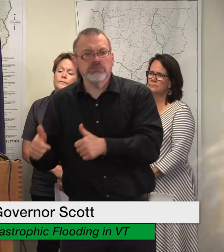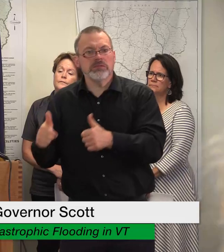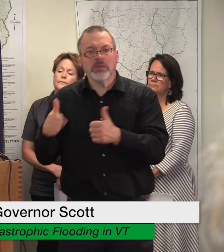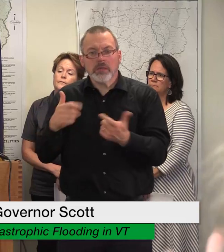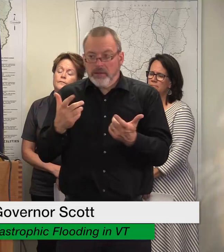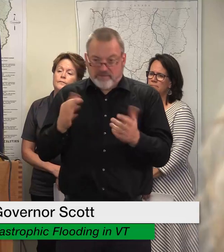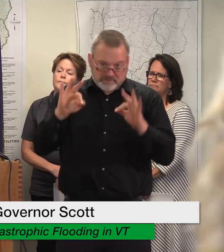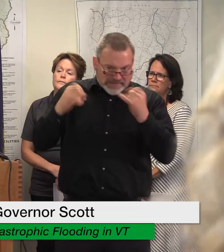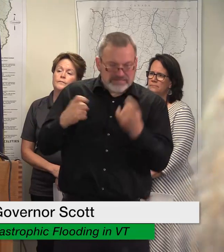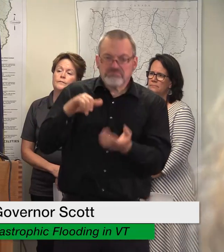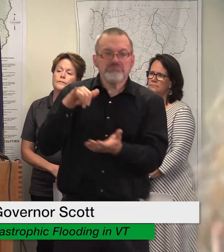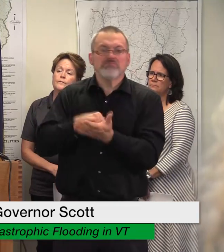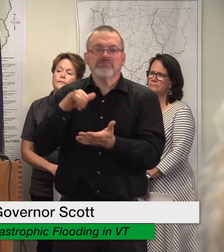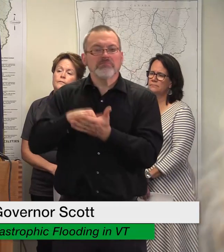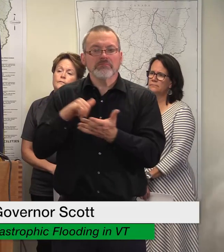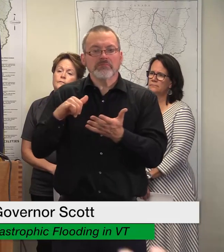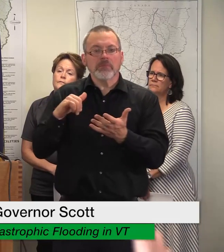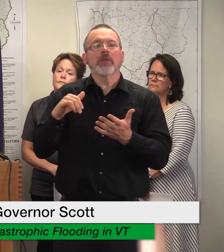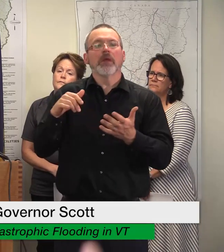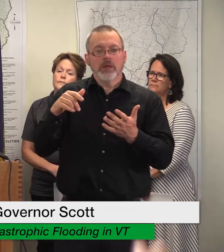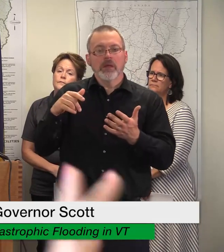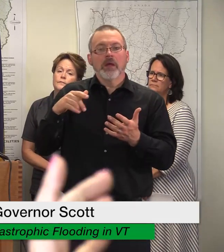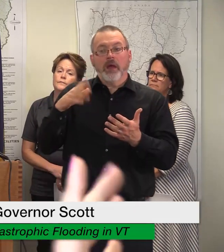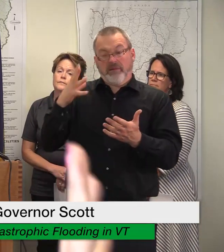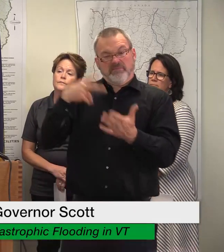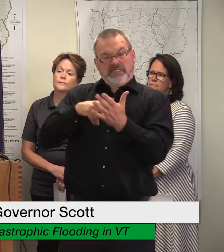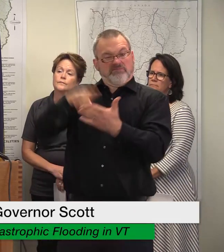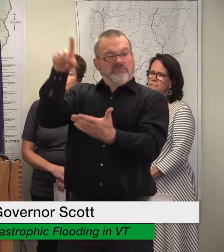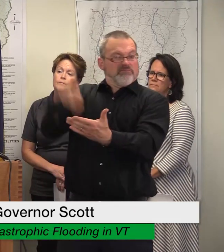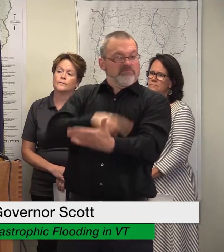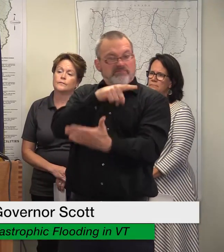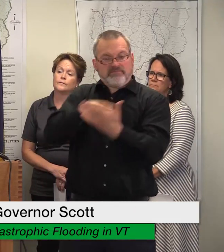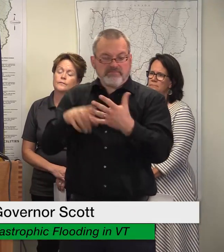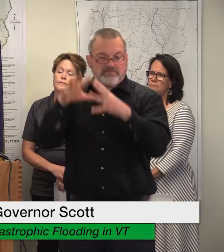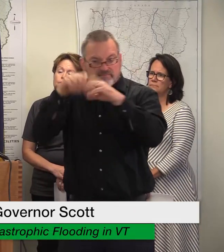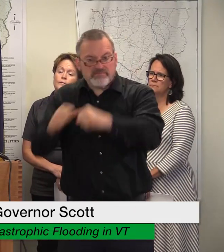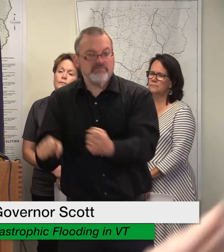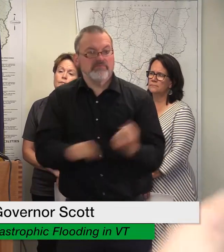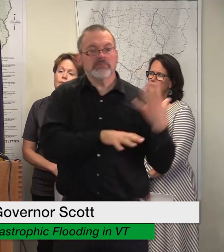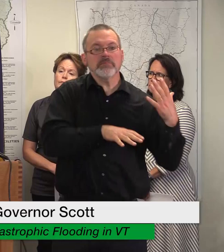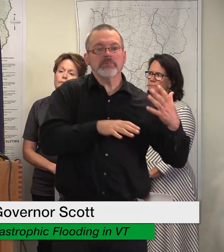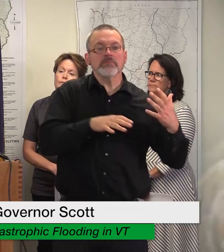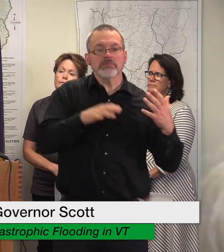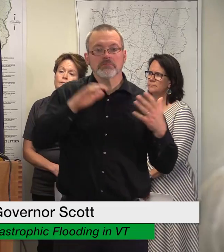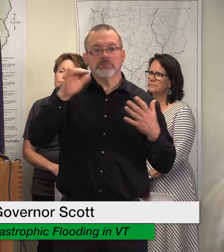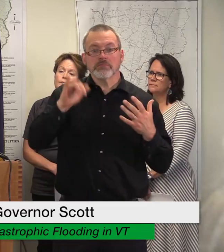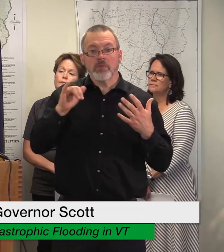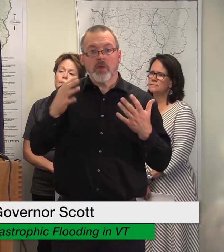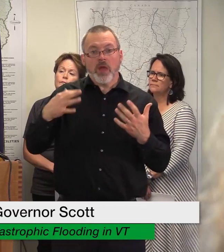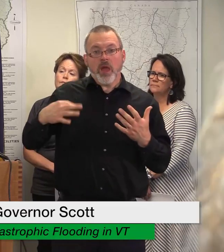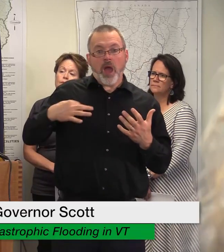a certificate of condemnation will increase the likelihood you receive the maximum eligible award from FEMA.